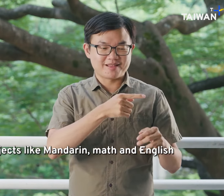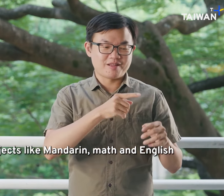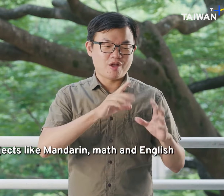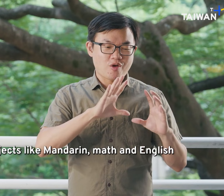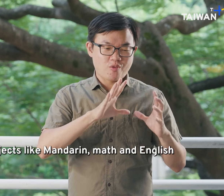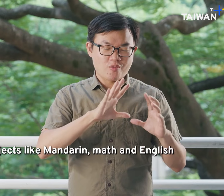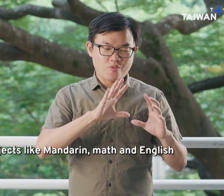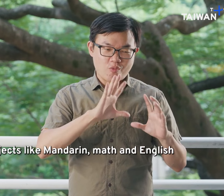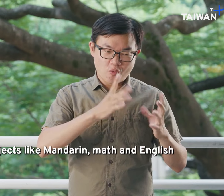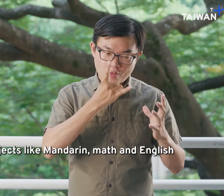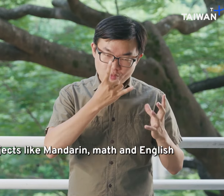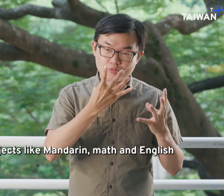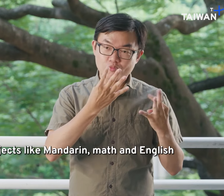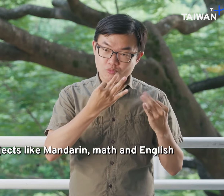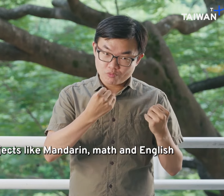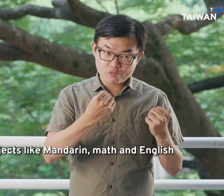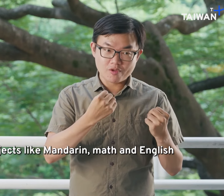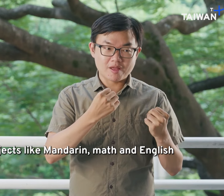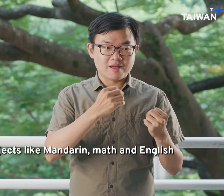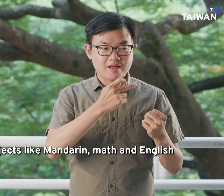and for subjects like Mandarin, math, and English,